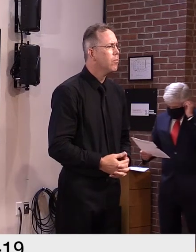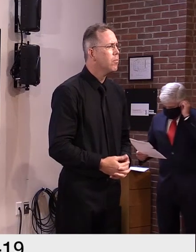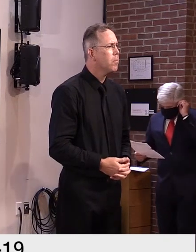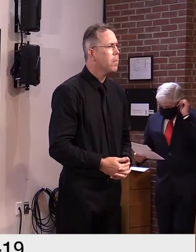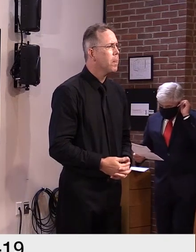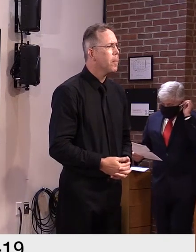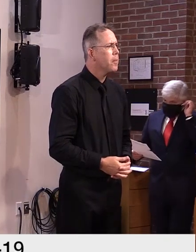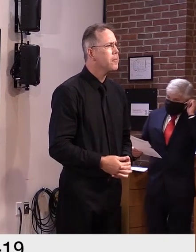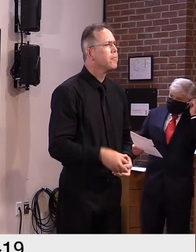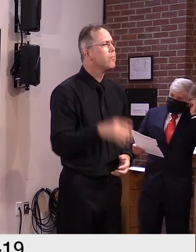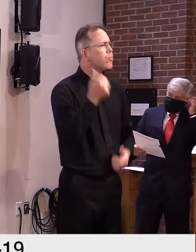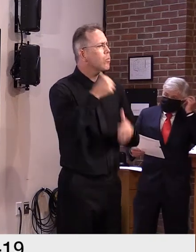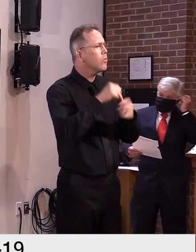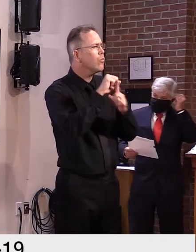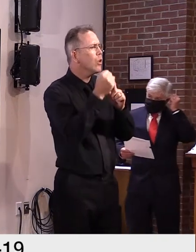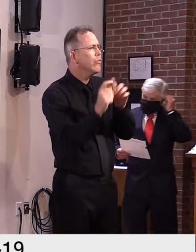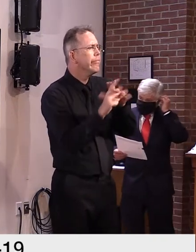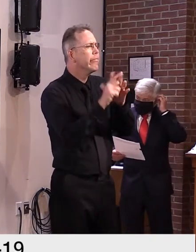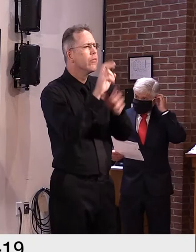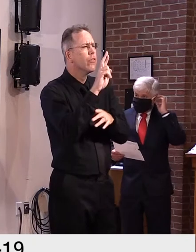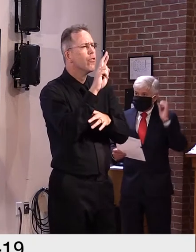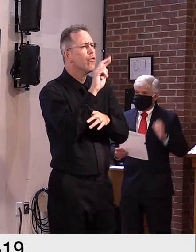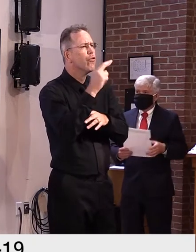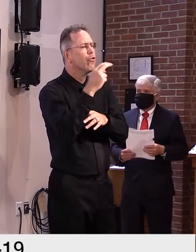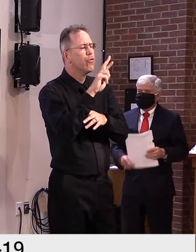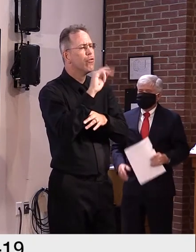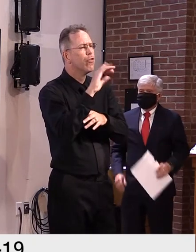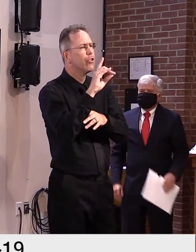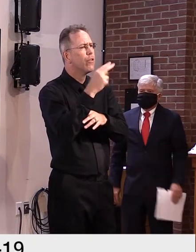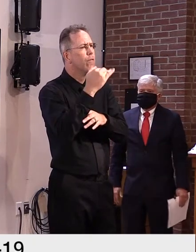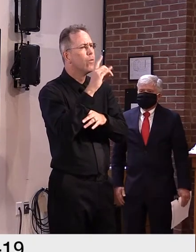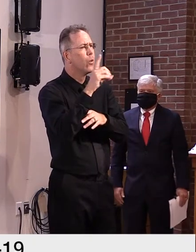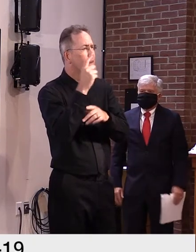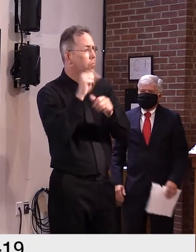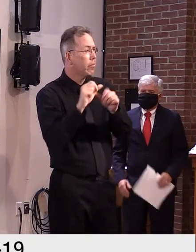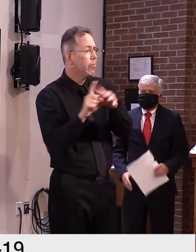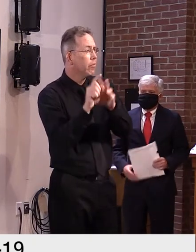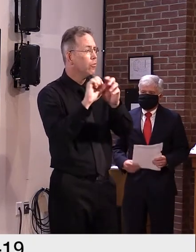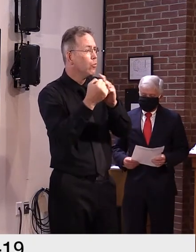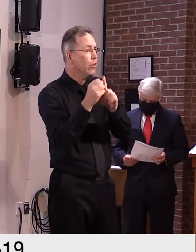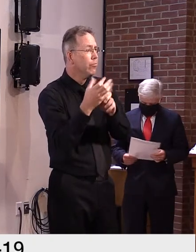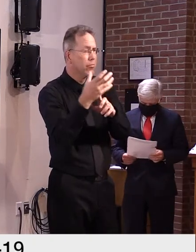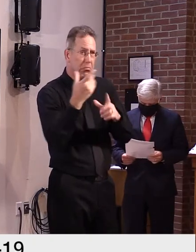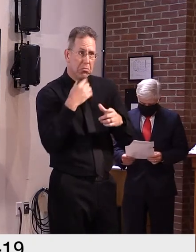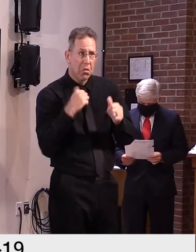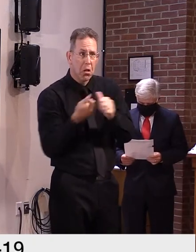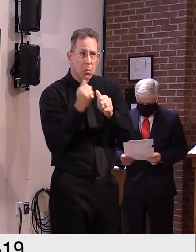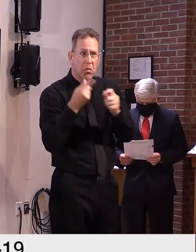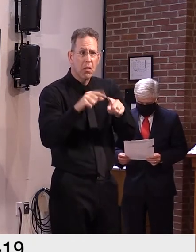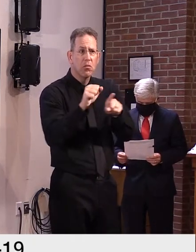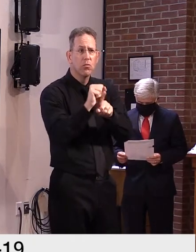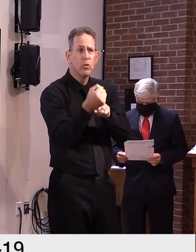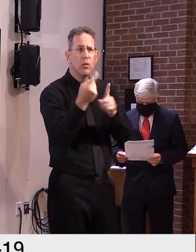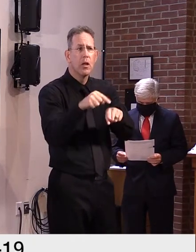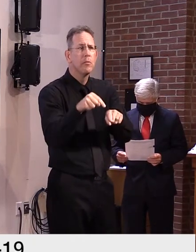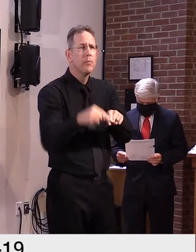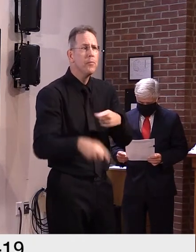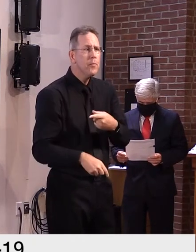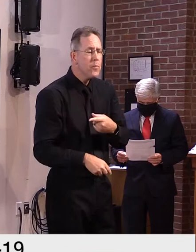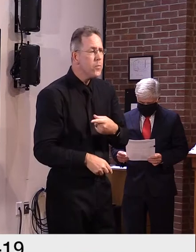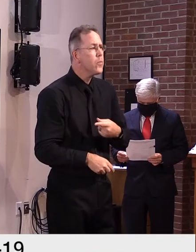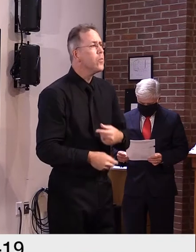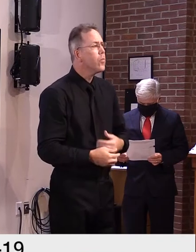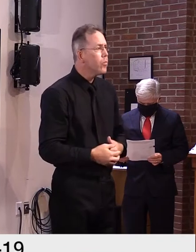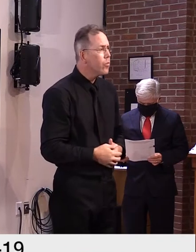was doing. I know that the issues kind of settled down there for a while after the state moved a bunch of people out of the